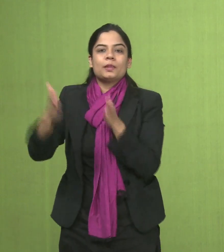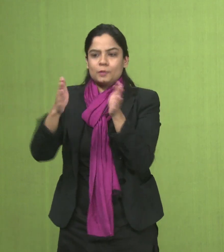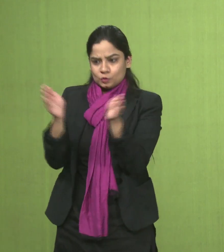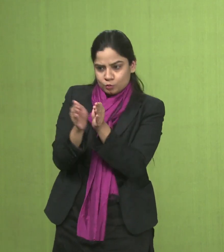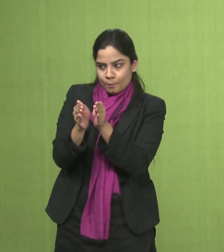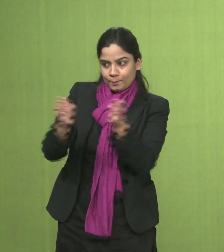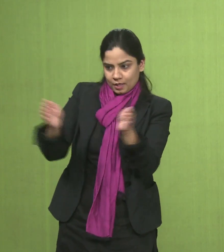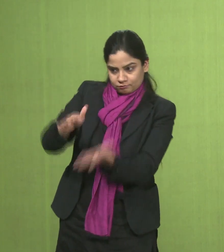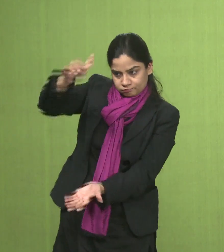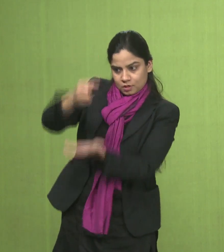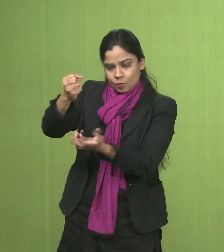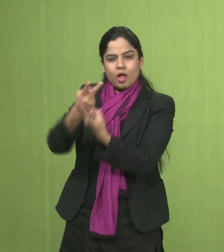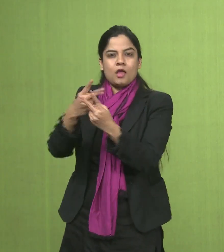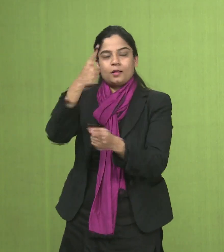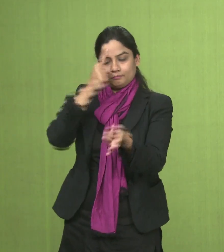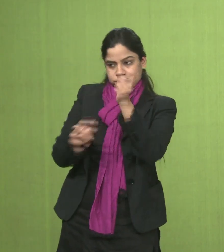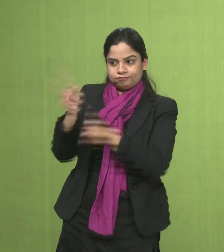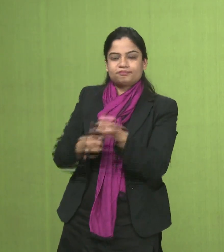buy as per the need, whatever is needed.